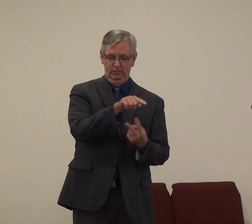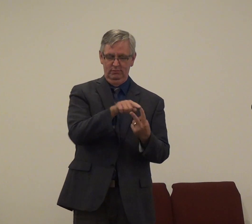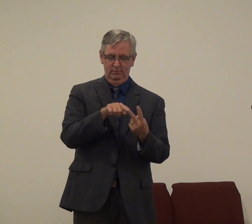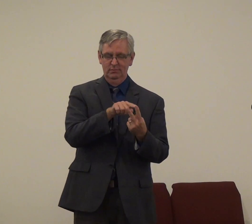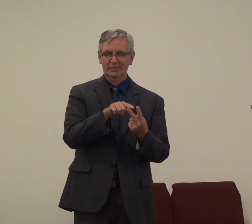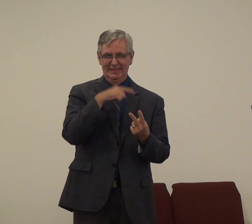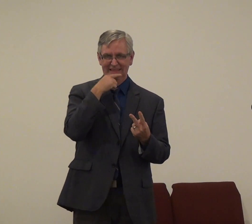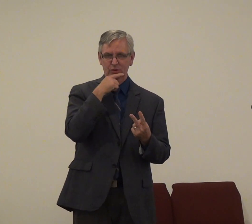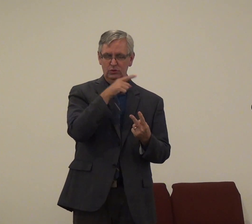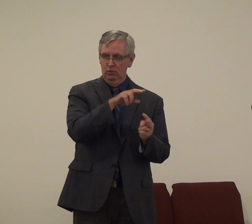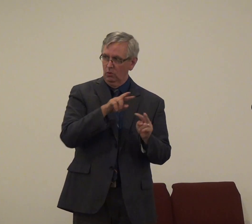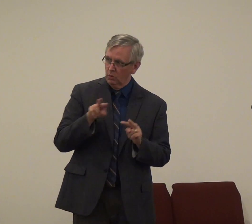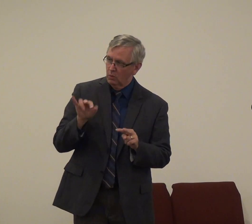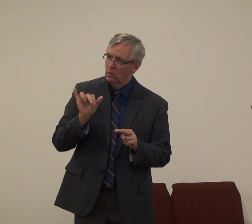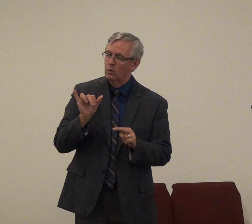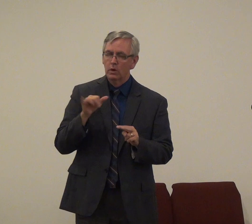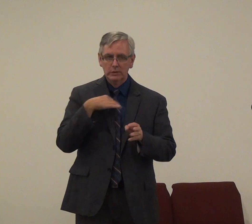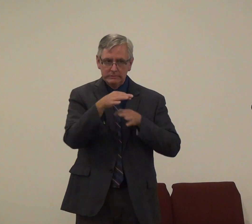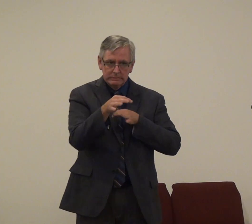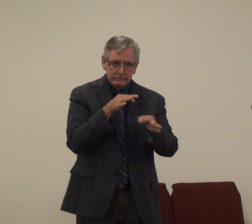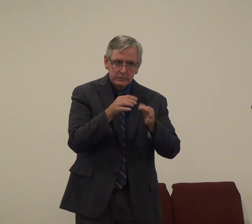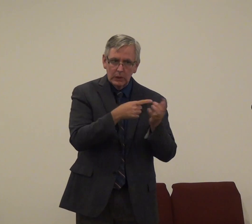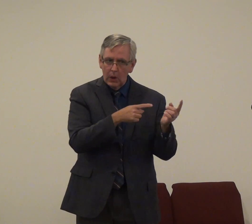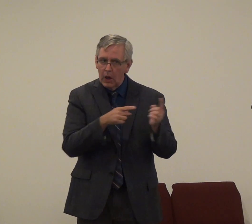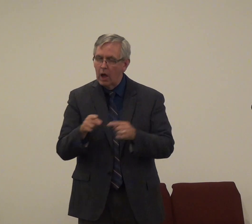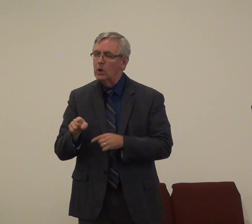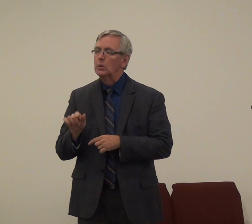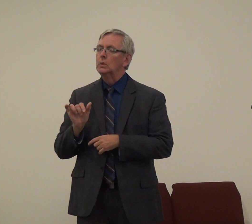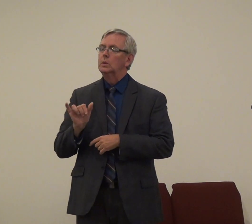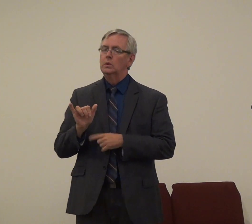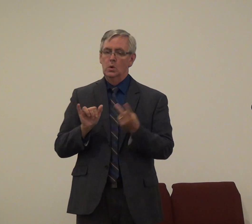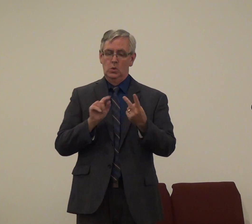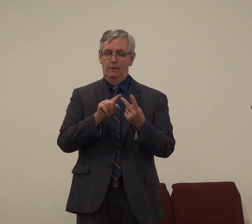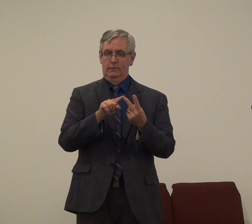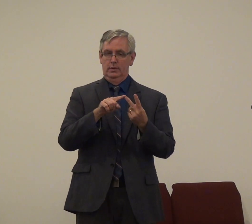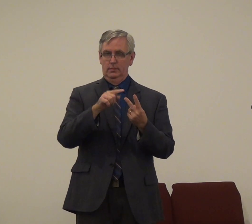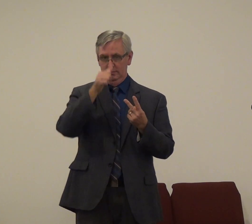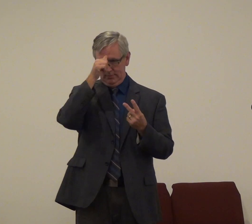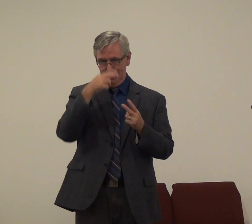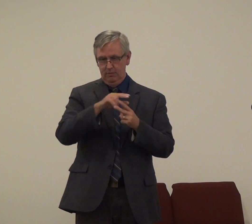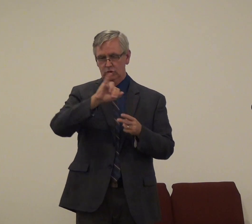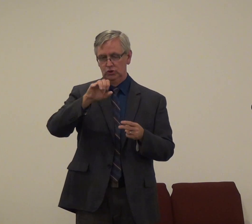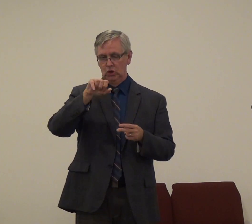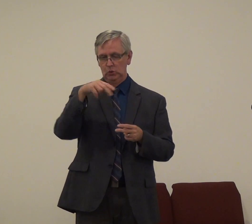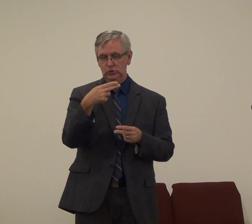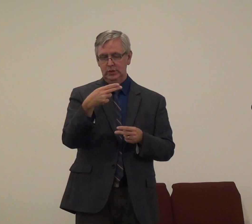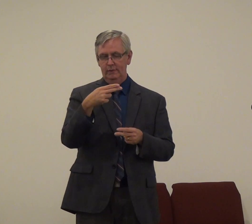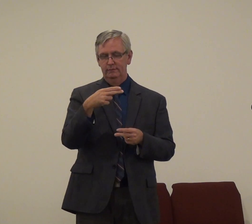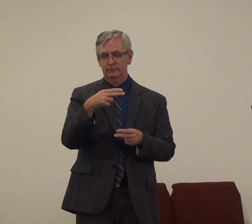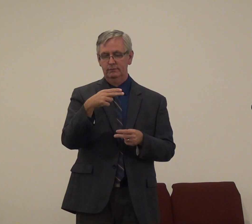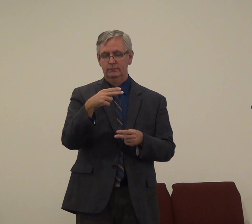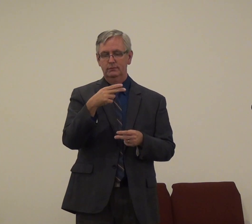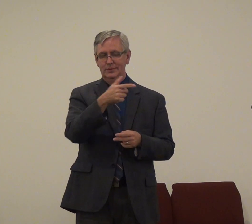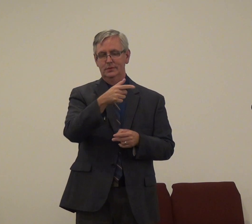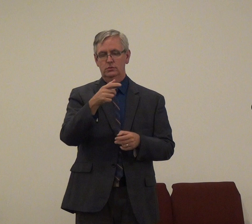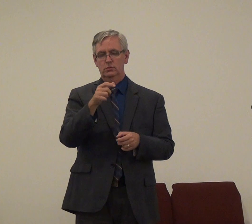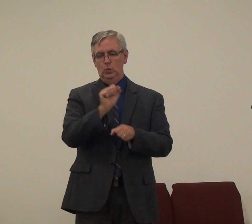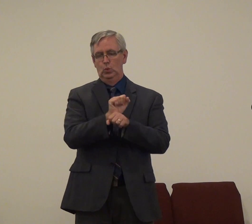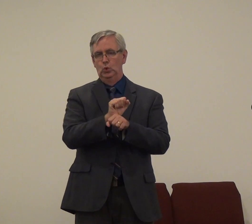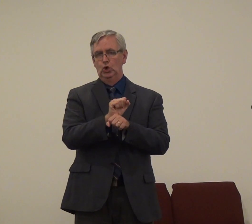or on the island, there are two churches, two independent Baptist churches, and we told them about the services that we had and all